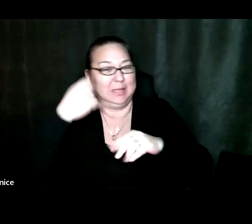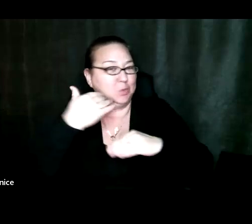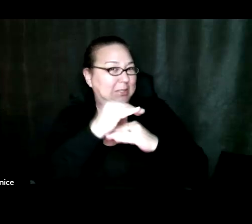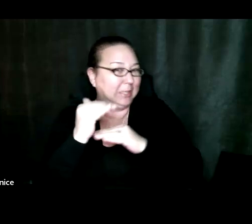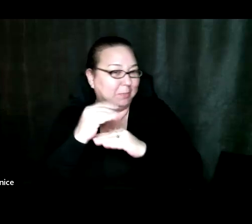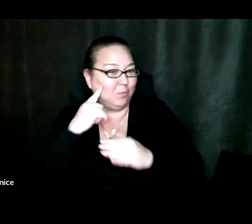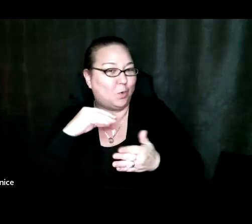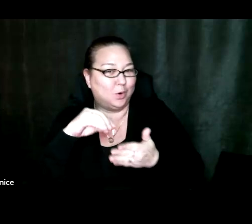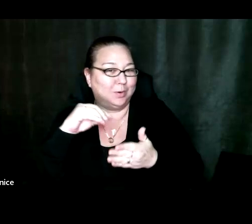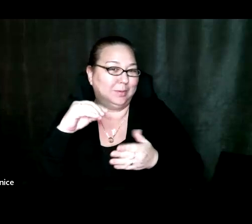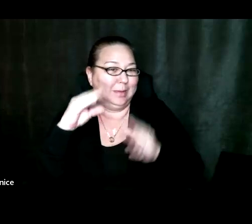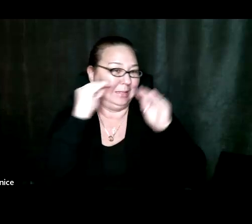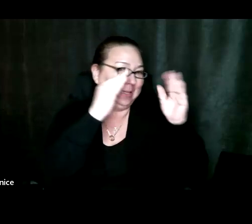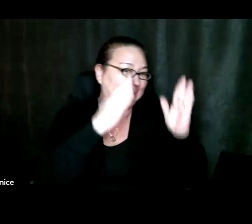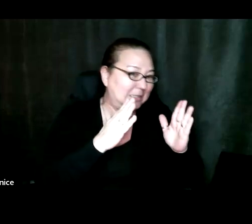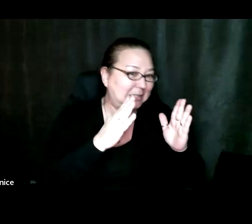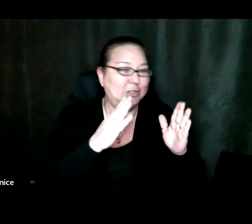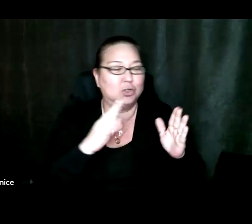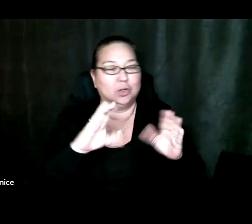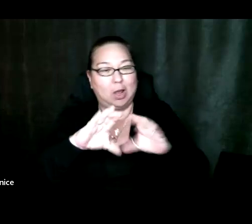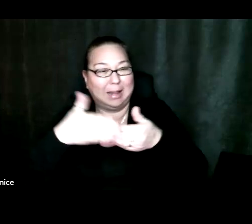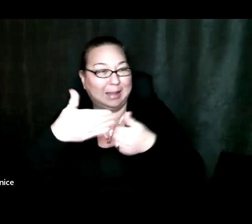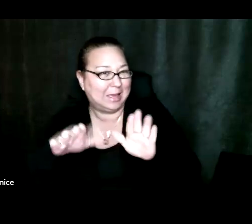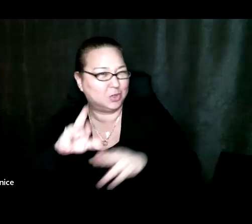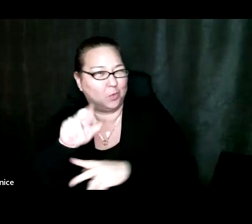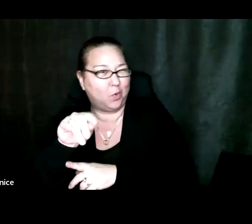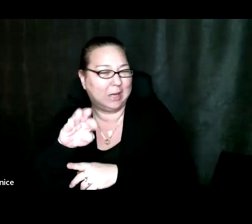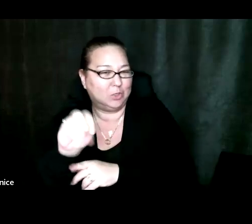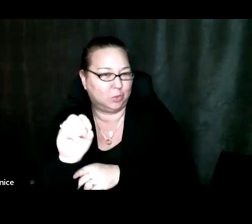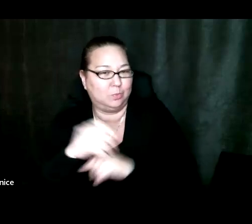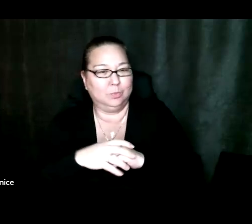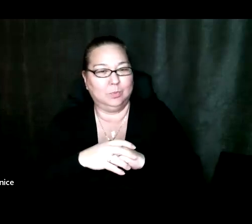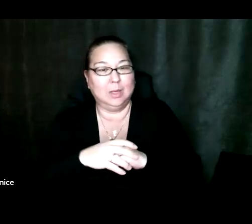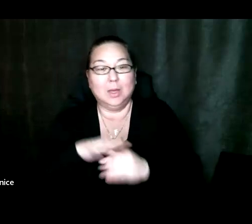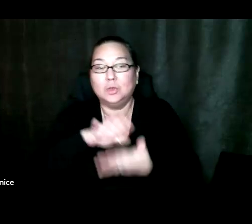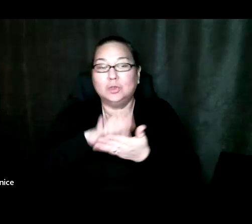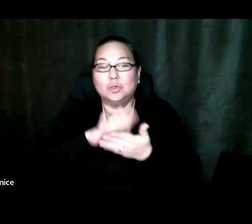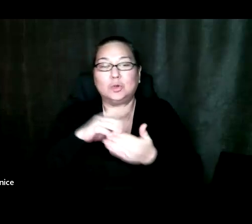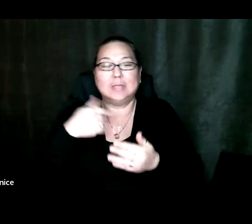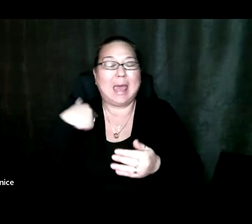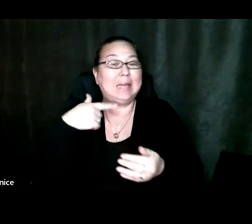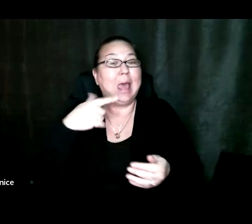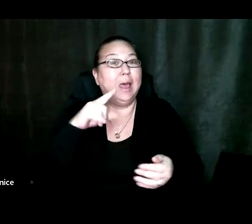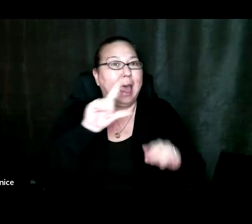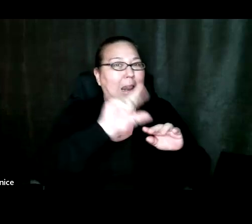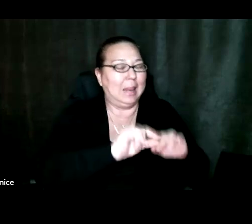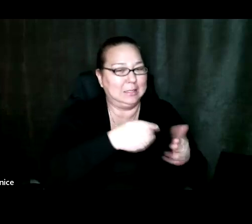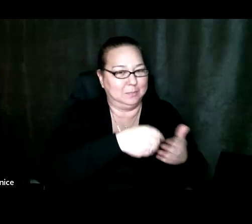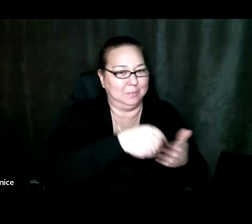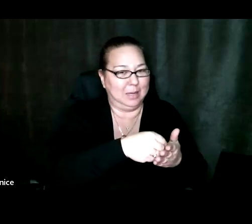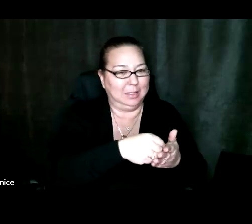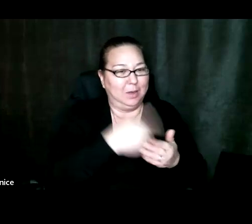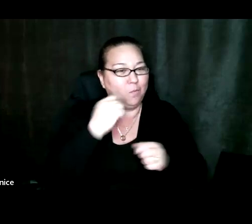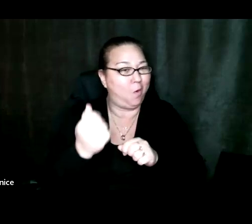all of those around the classroom things that they needed, even if their dollar per pupil was high, right? And so we had schools with much higher dollar